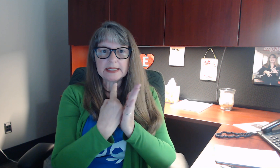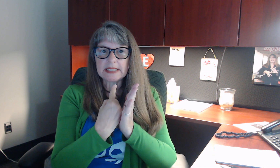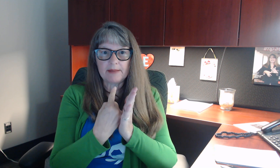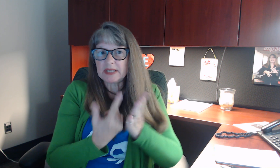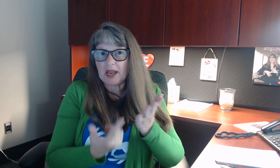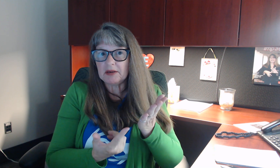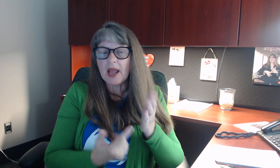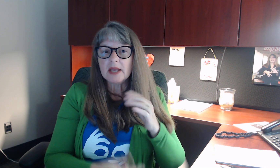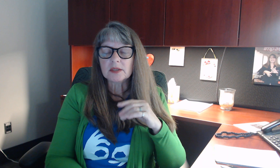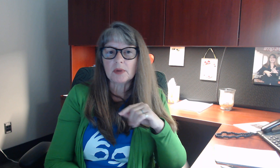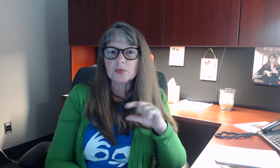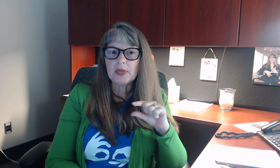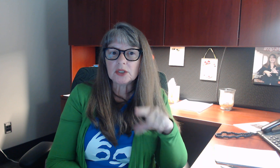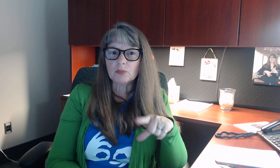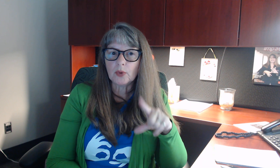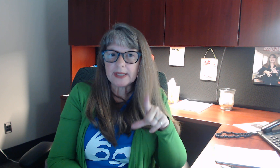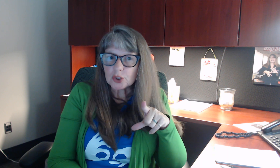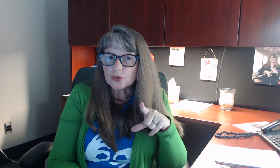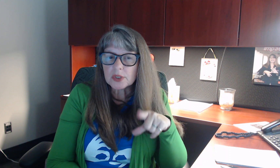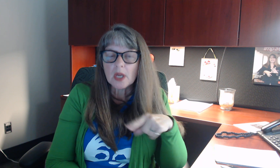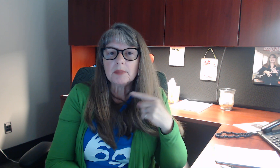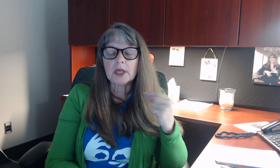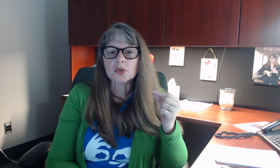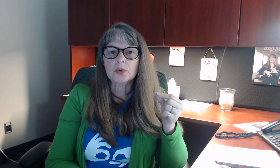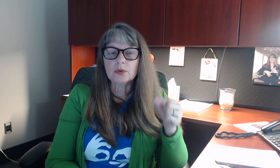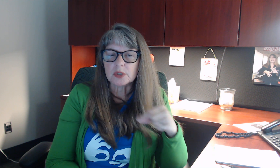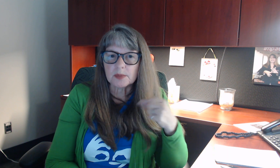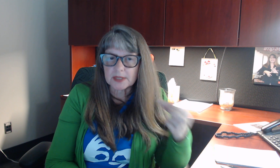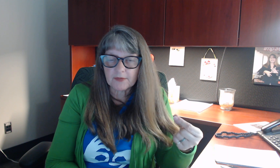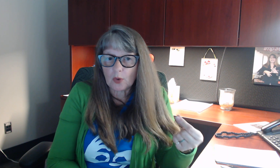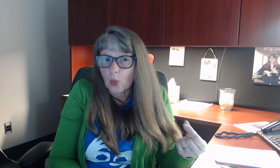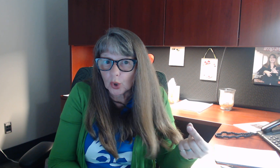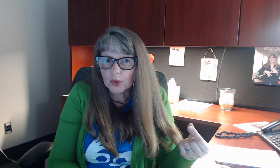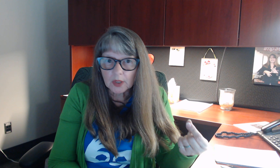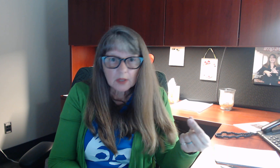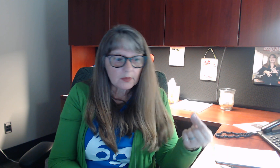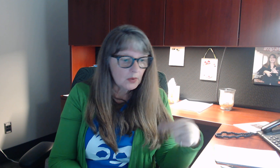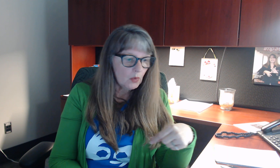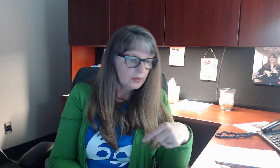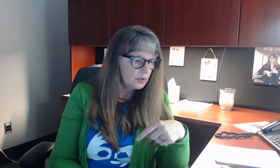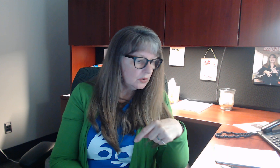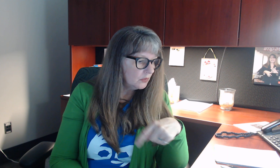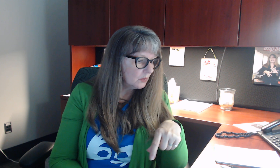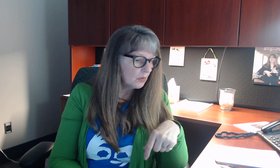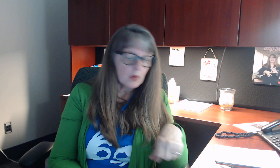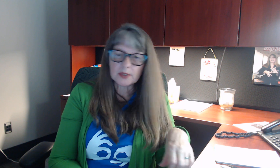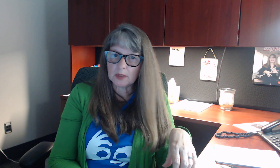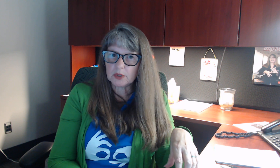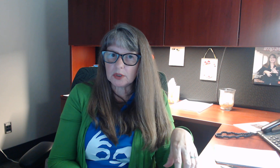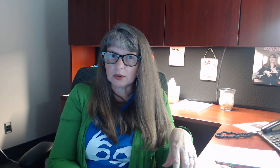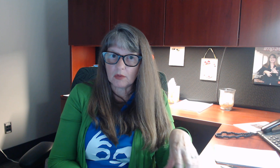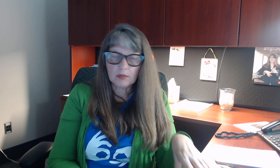same sign. Sometimes we get into more initials because there's a specific word that we want to use or we want someone to know.